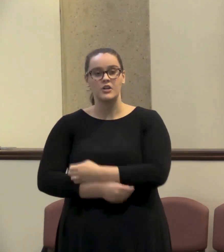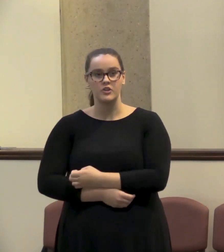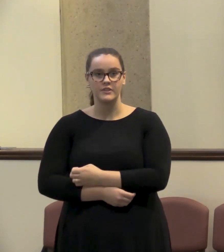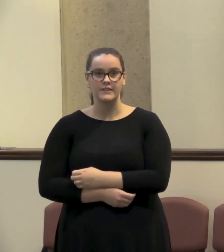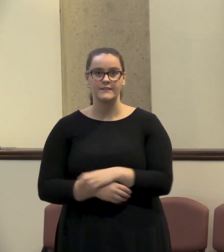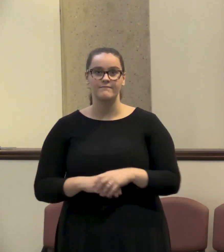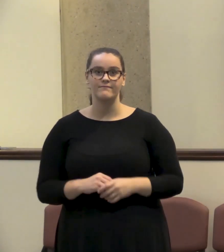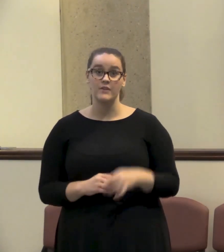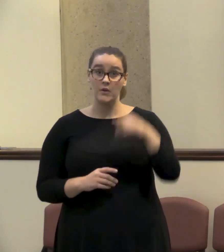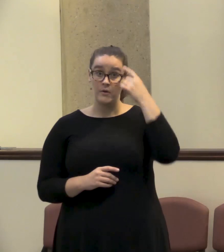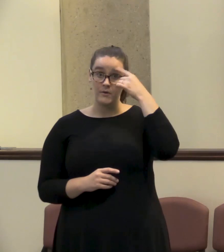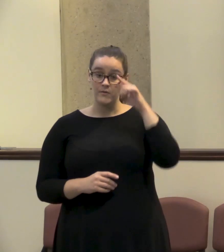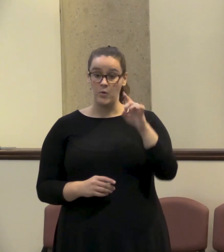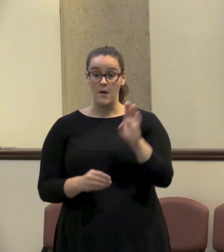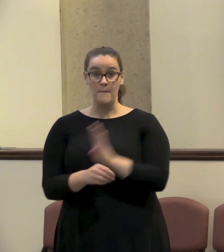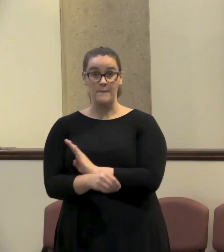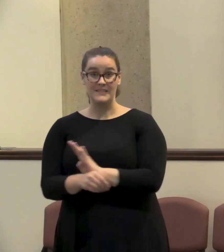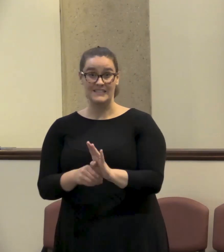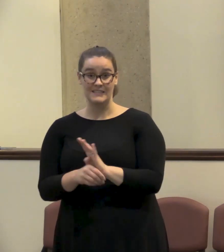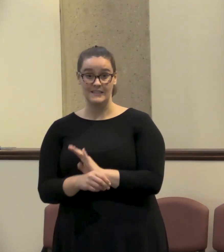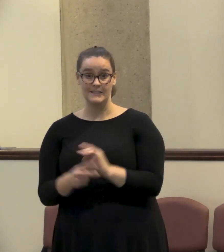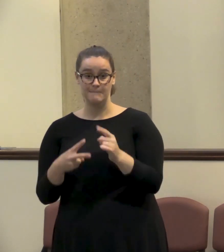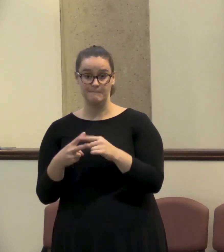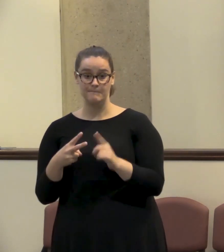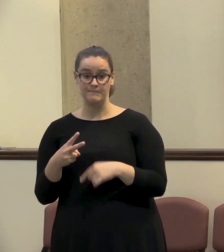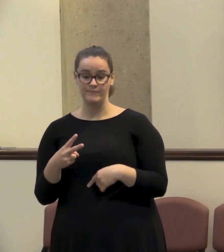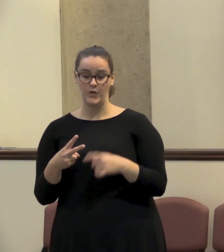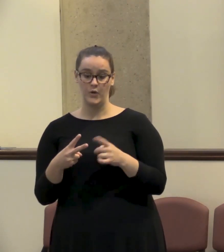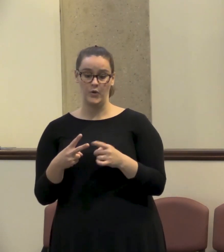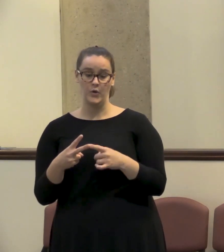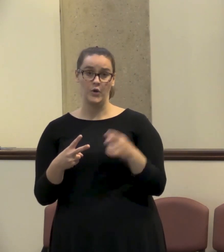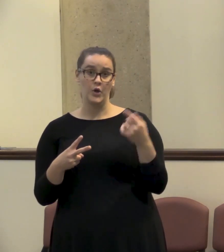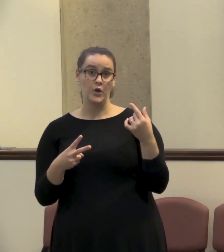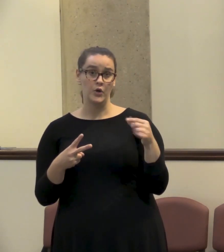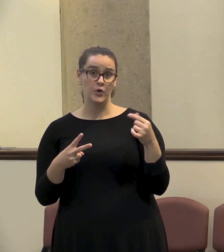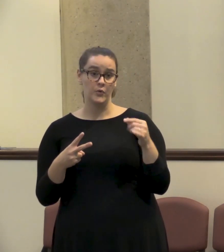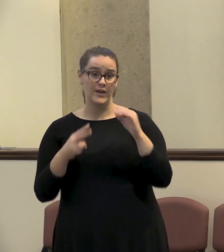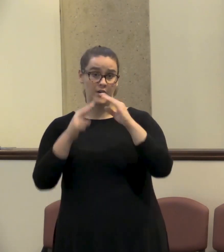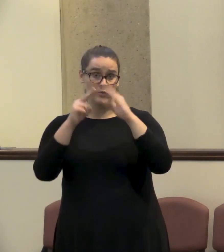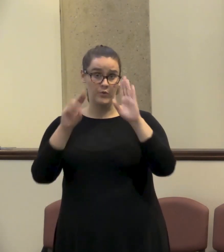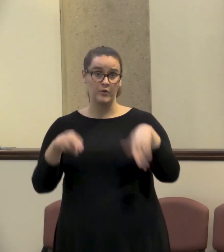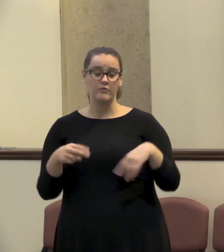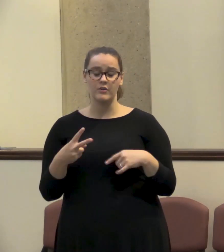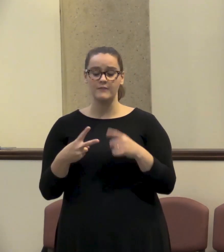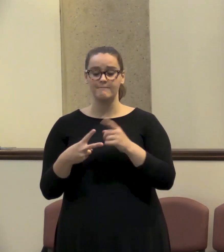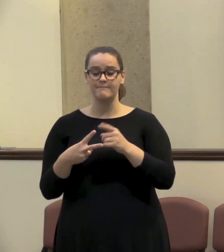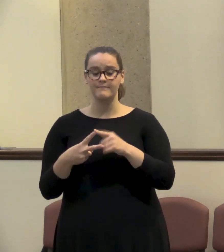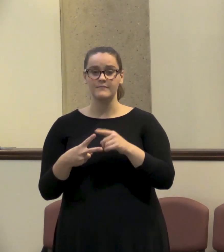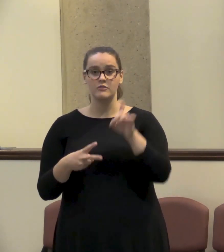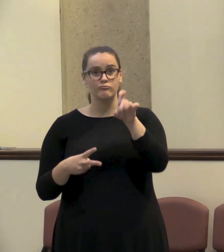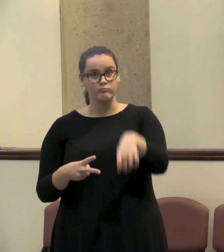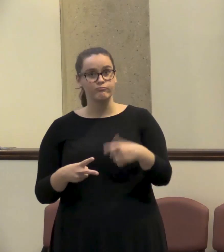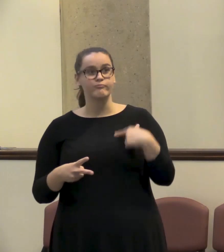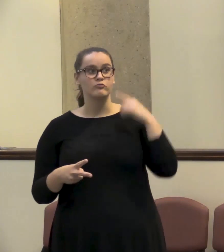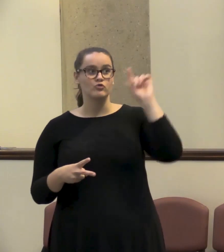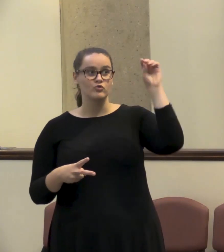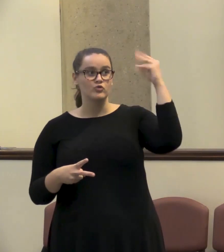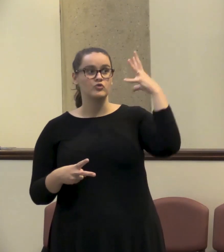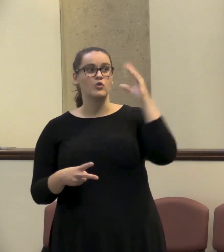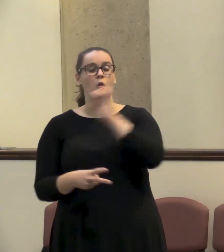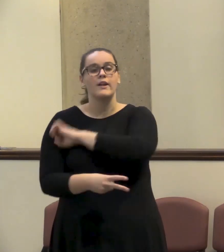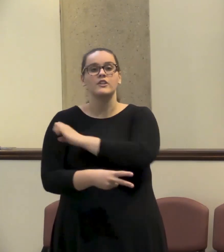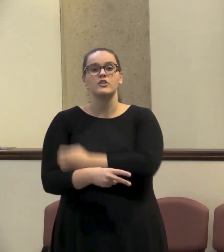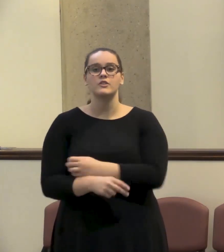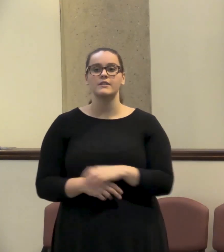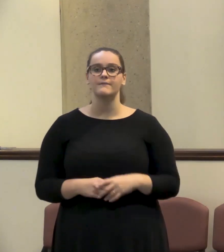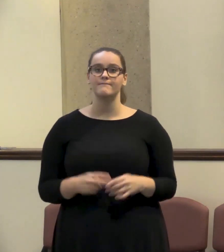solar, they put on a reflective roof, or they do at least a green roof. But these are things we need to start requiring. Things won't change